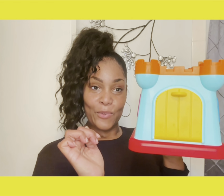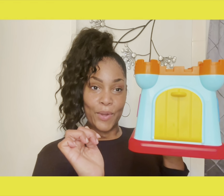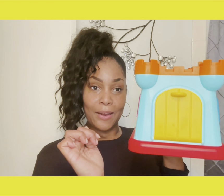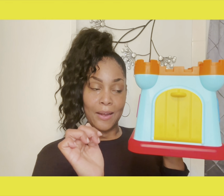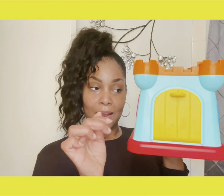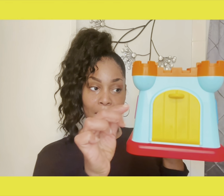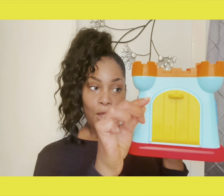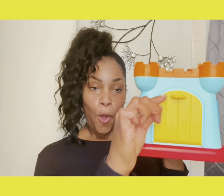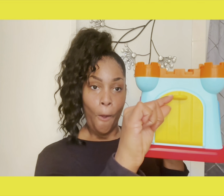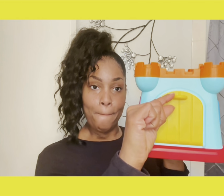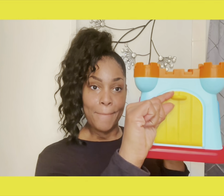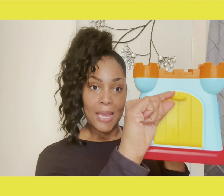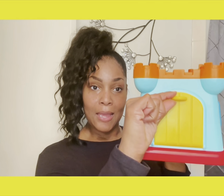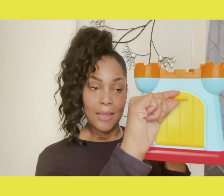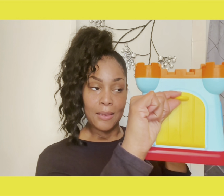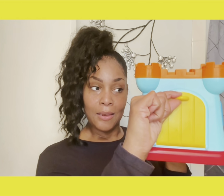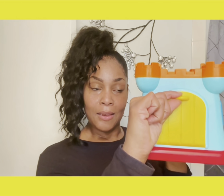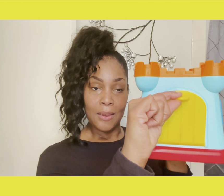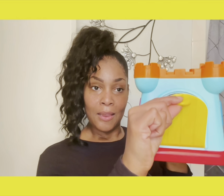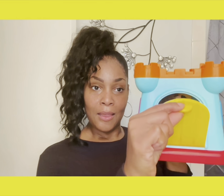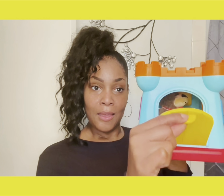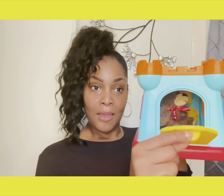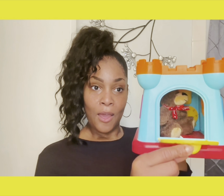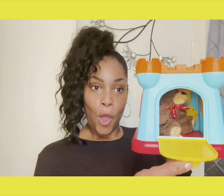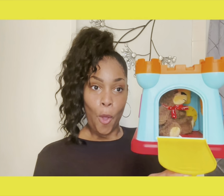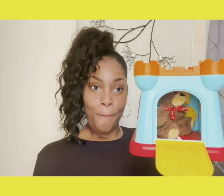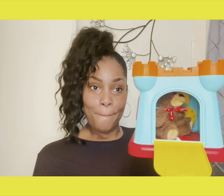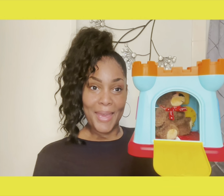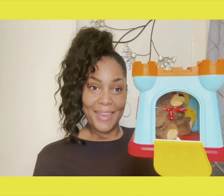Close door. Open.